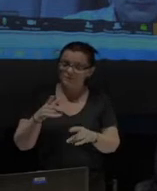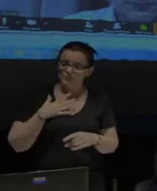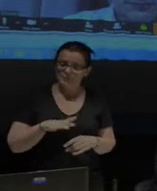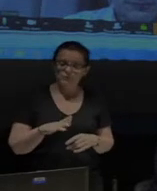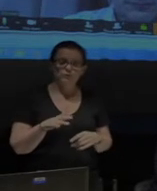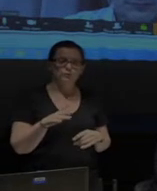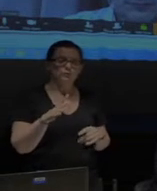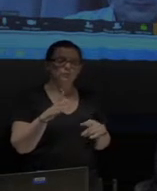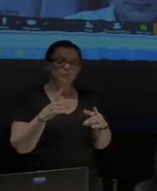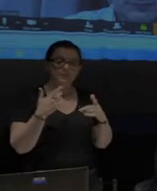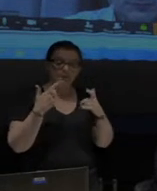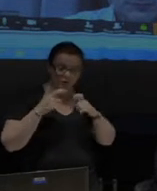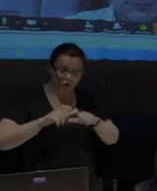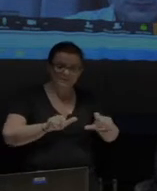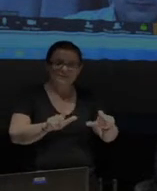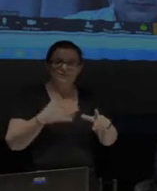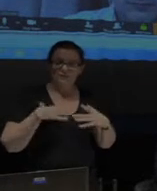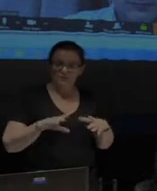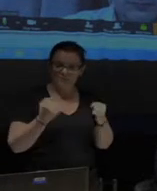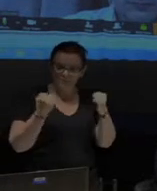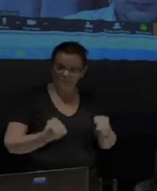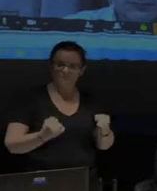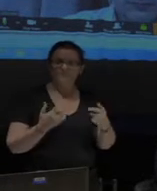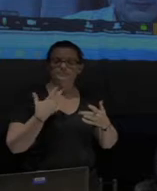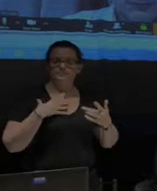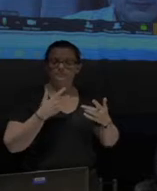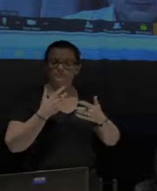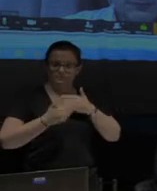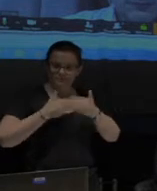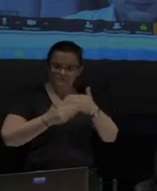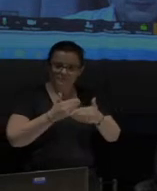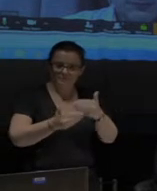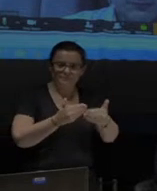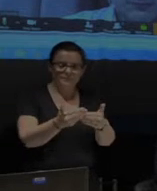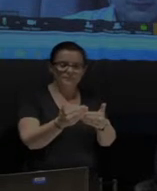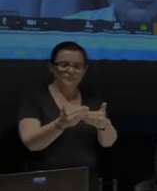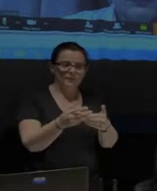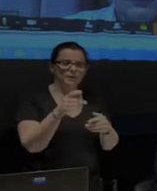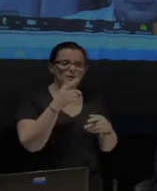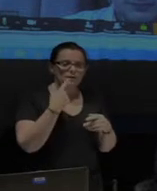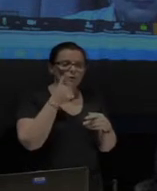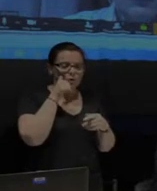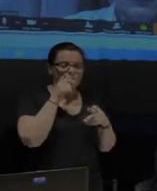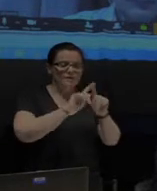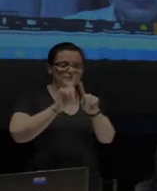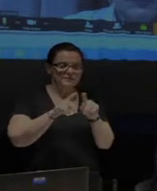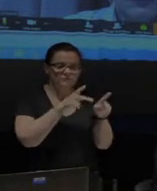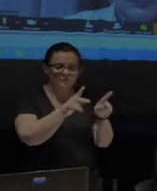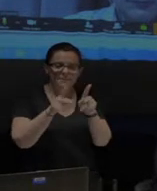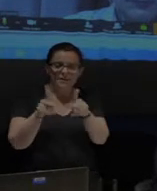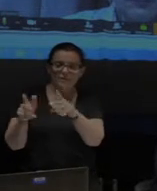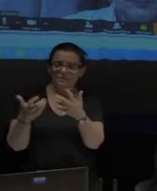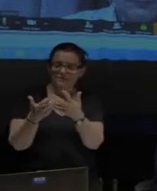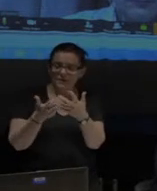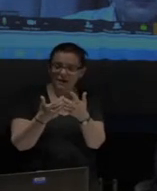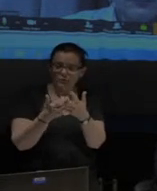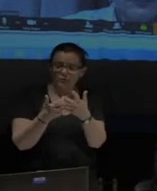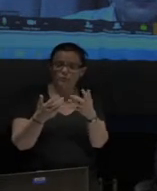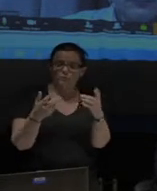determined about doing it. We know that there are lots of different methods used now. You use